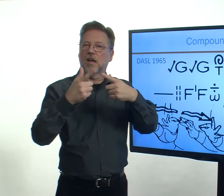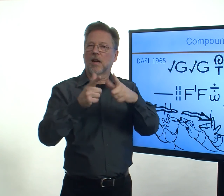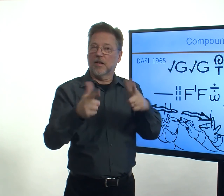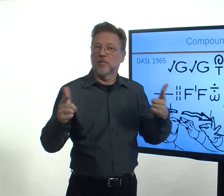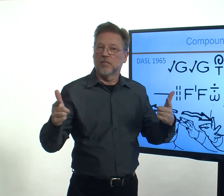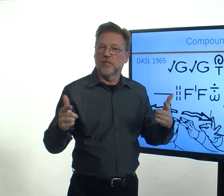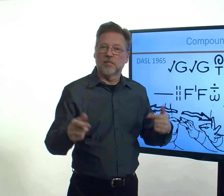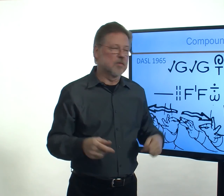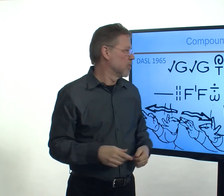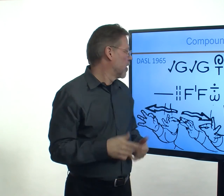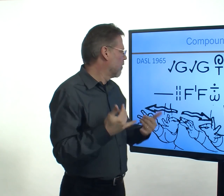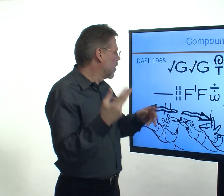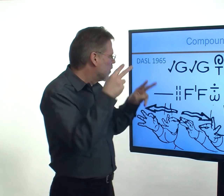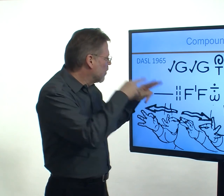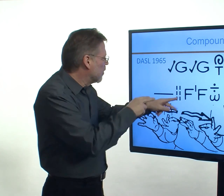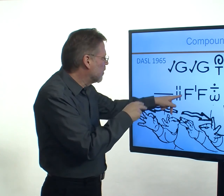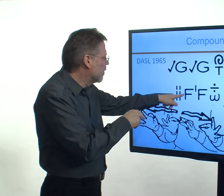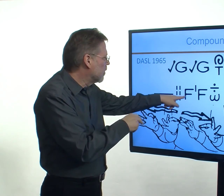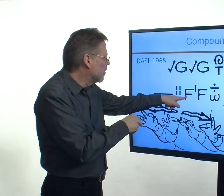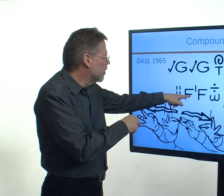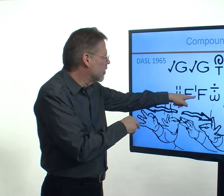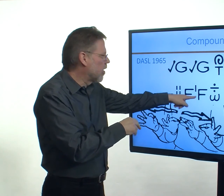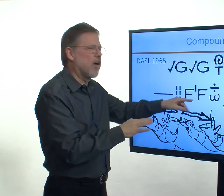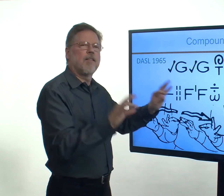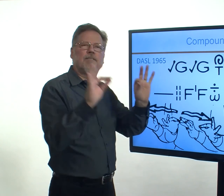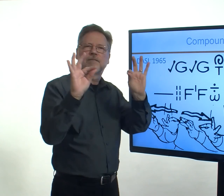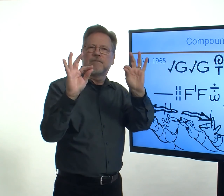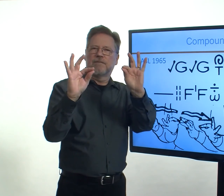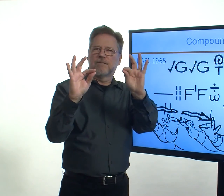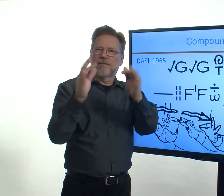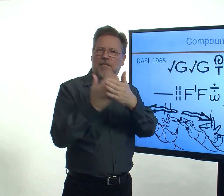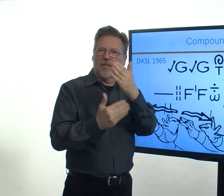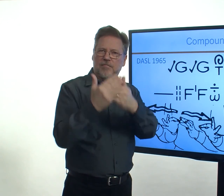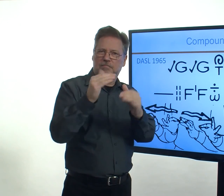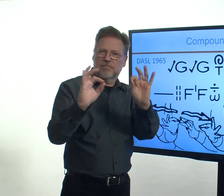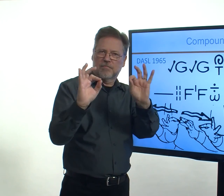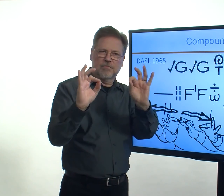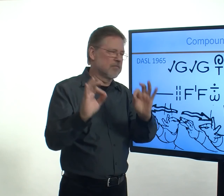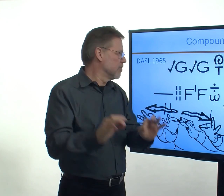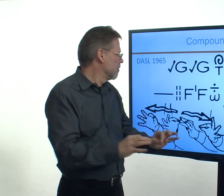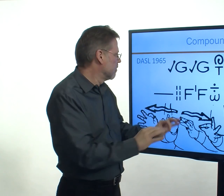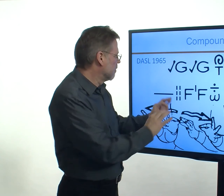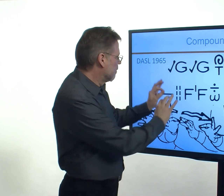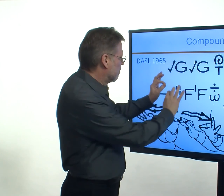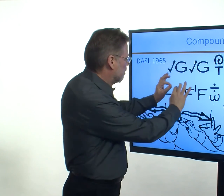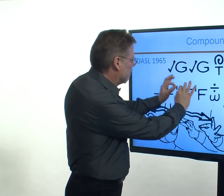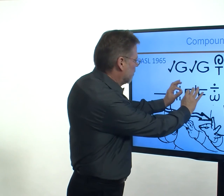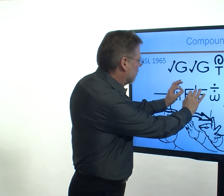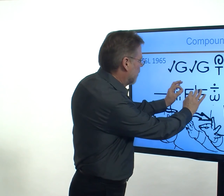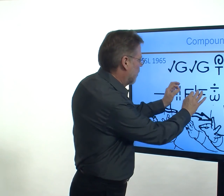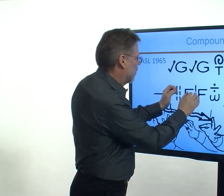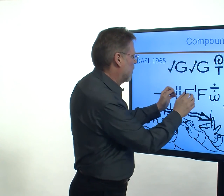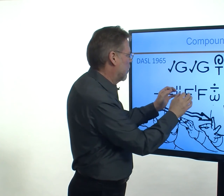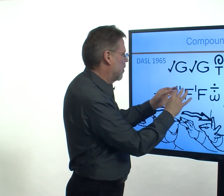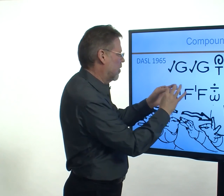language. The F symbols are for this hand shape, while the vertical mark indicates initial